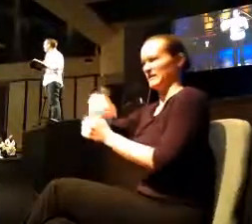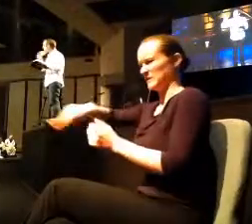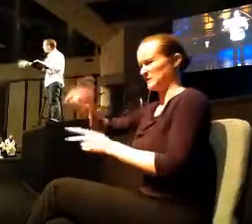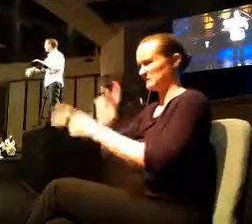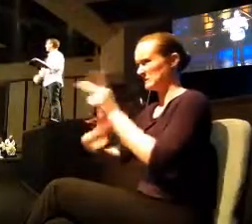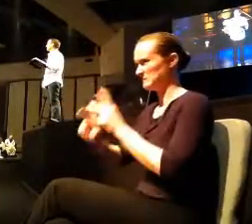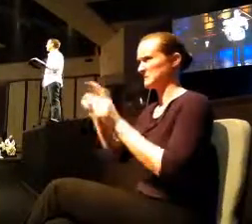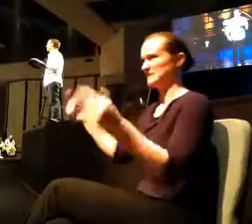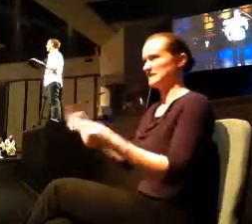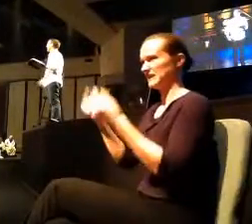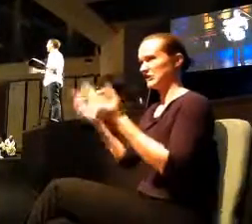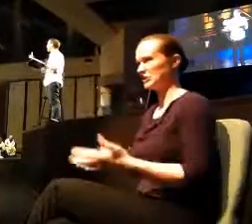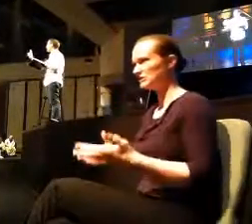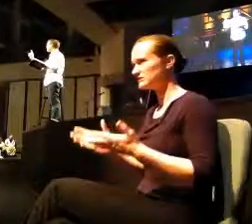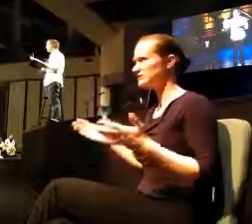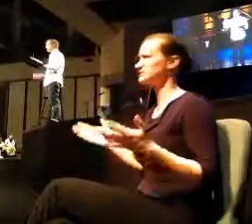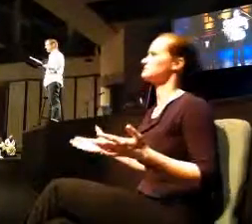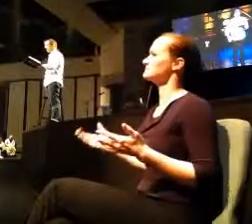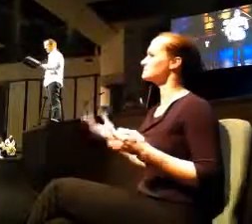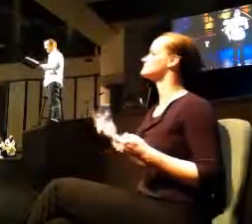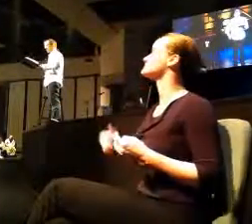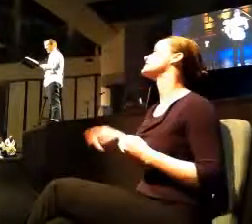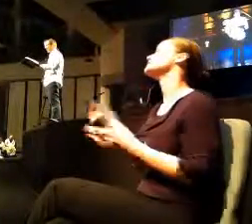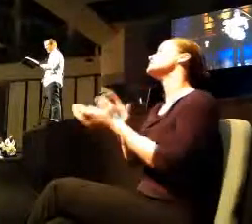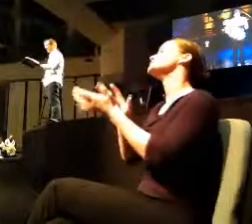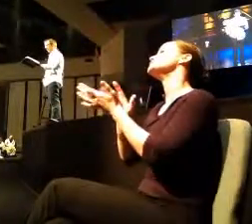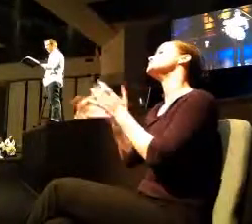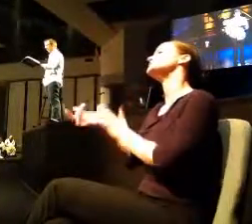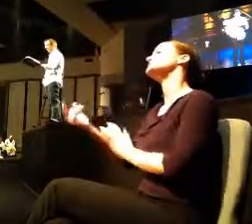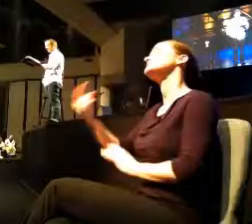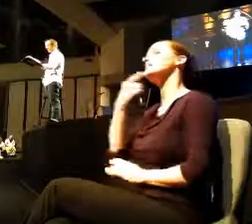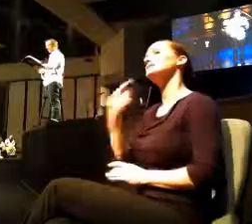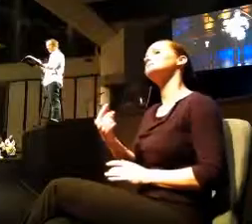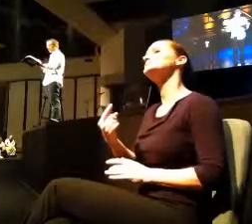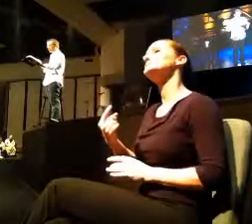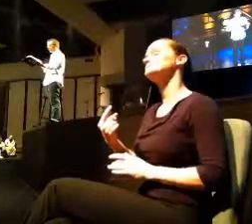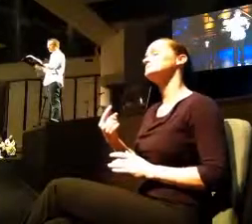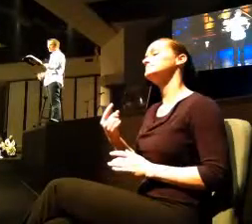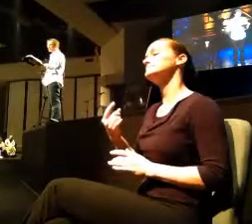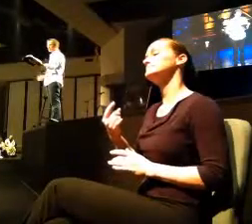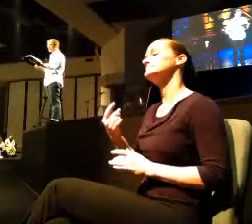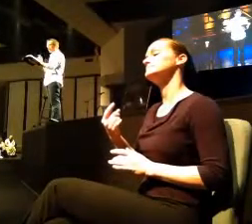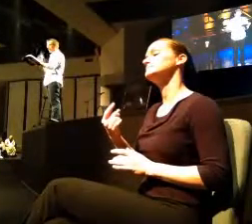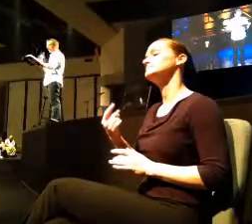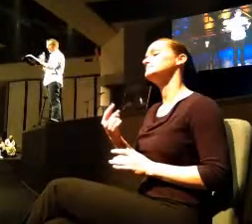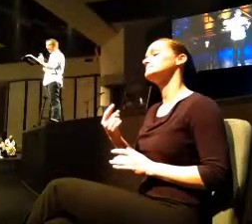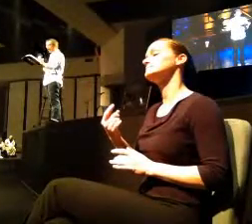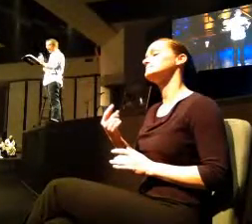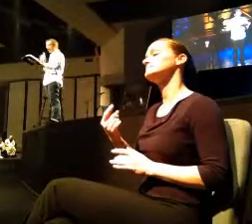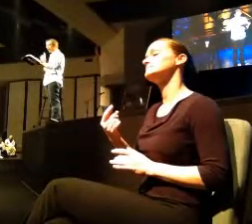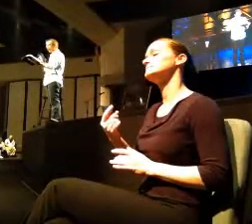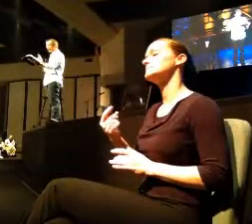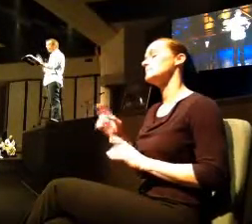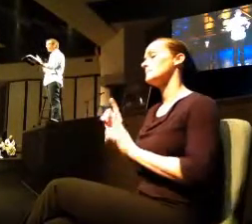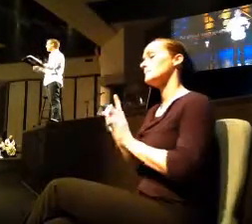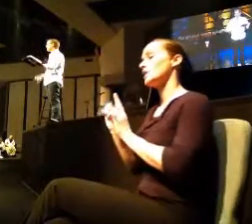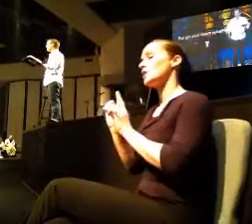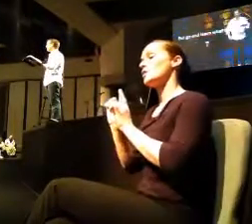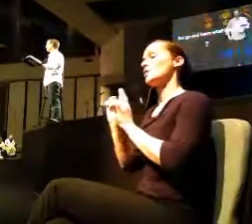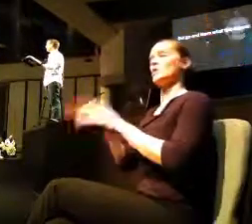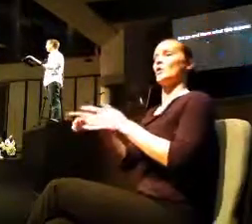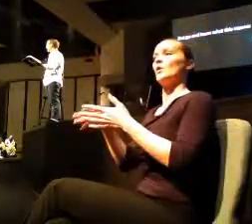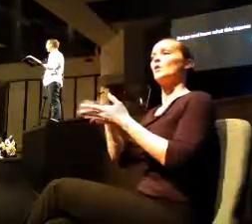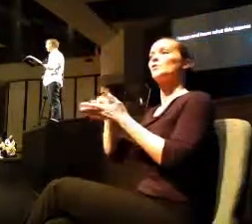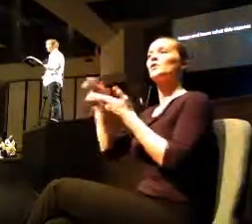sin, they should be condemned. And here's what Jesus says in this moment. He says, first he says this, go and learn what